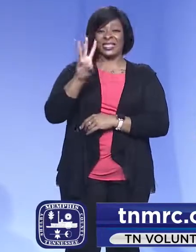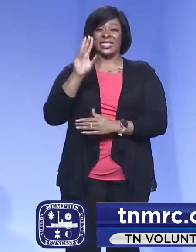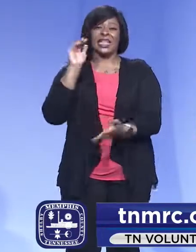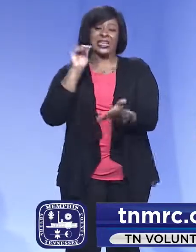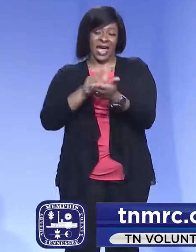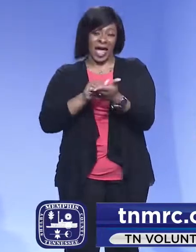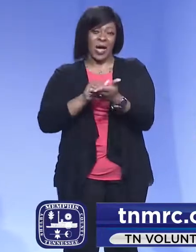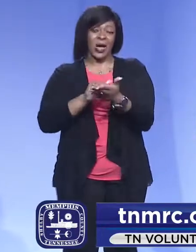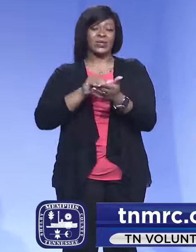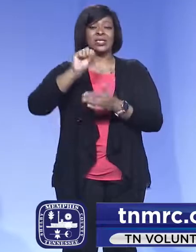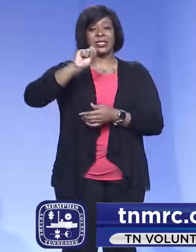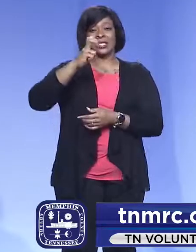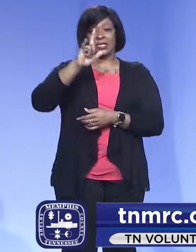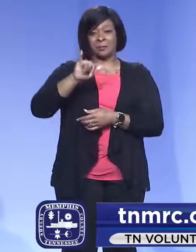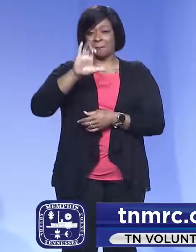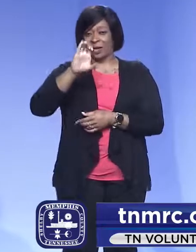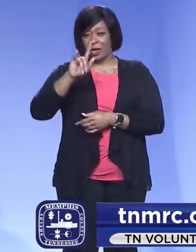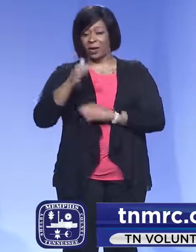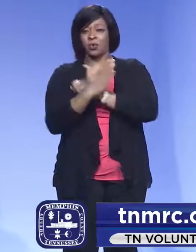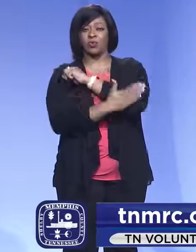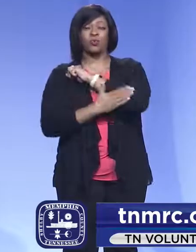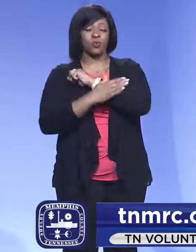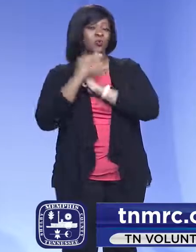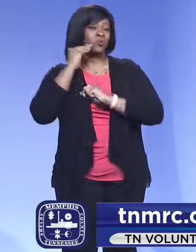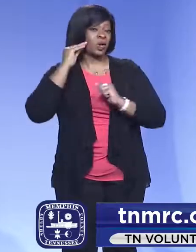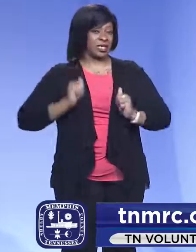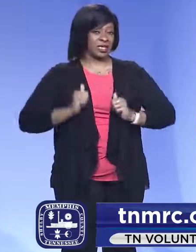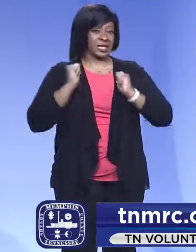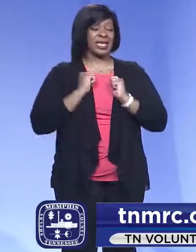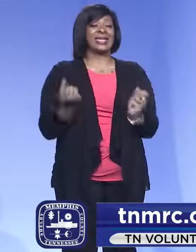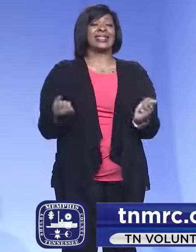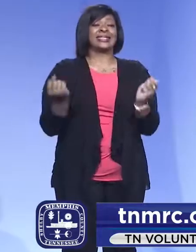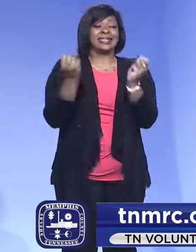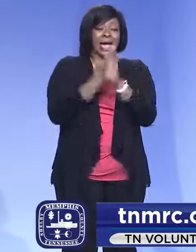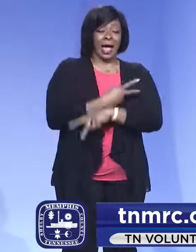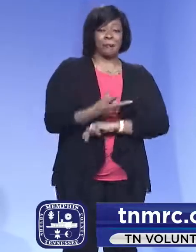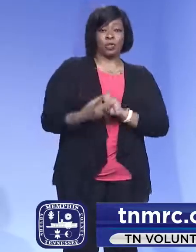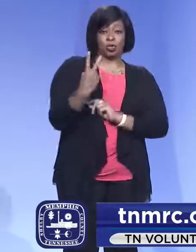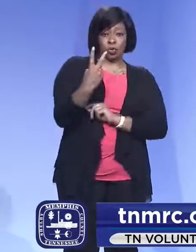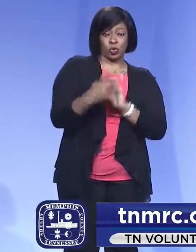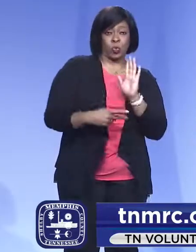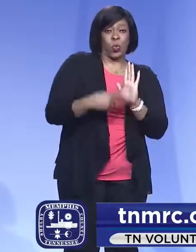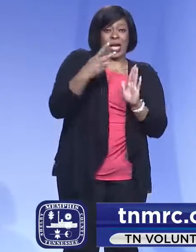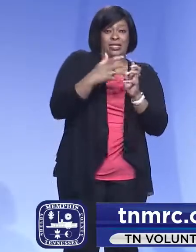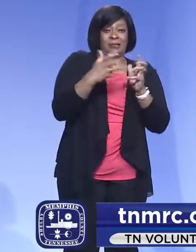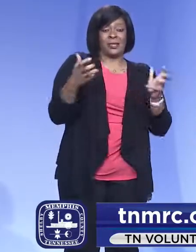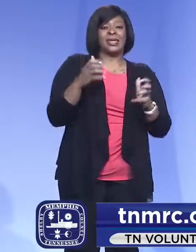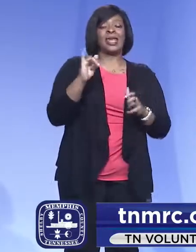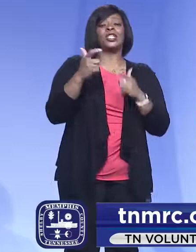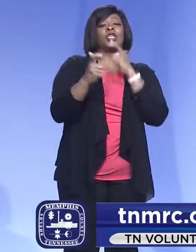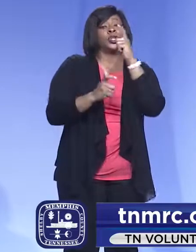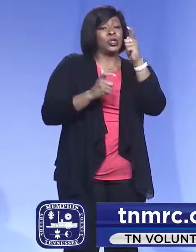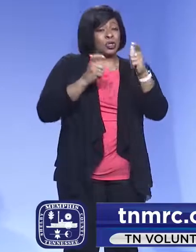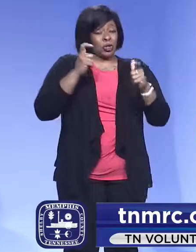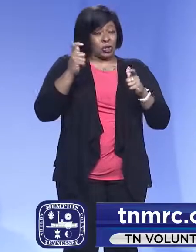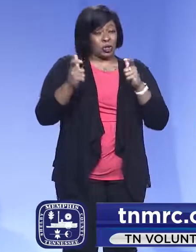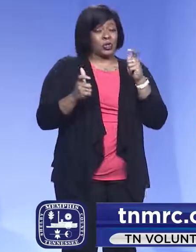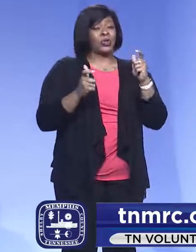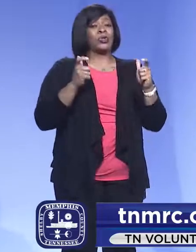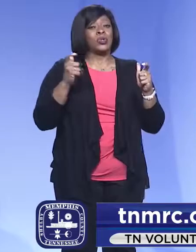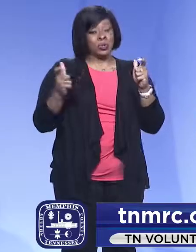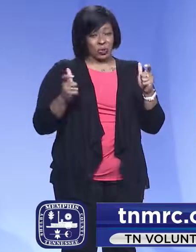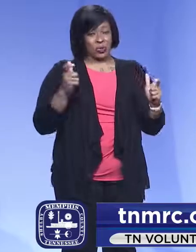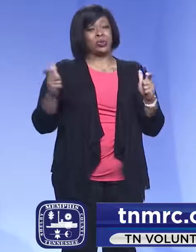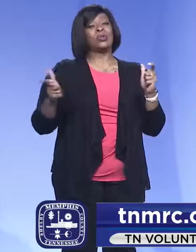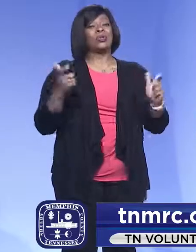656,000 Shelby County residents times 2. So as was noted, that is a significant undertaking, and